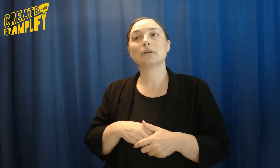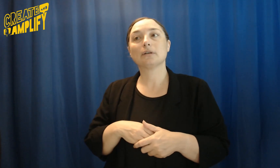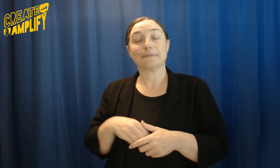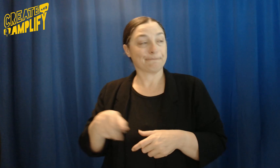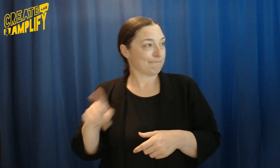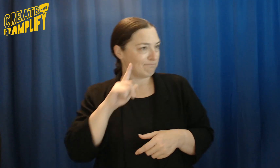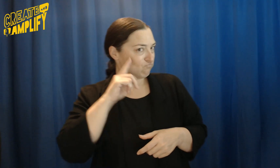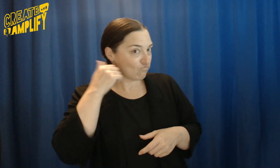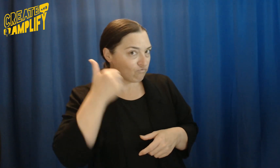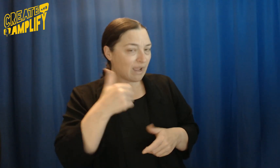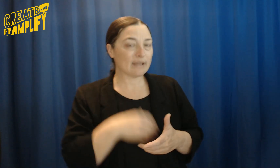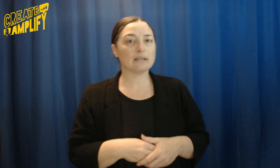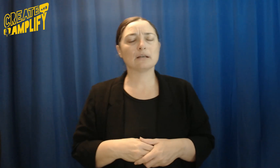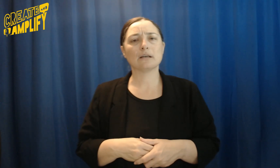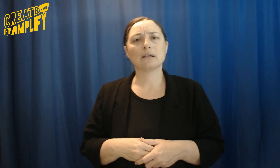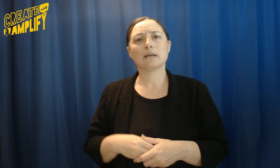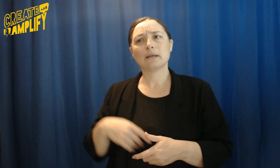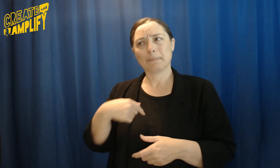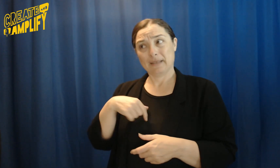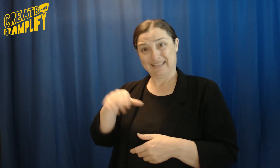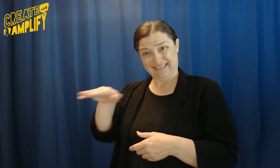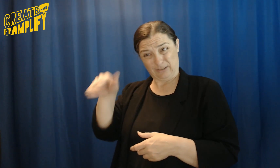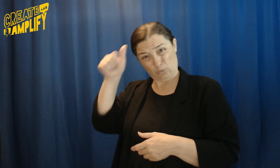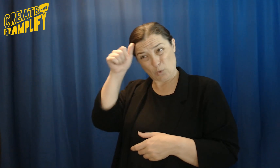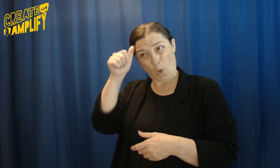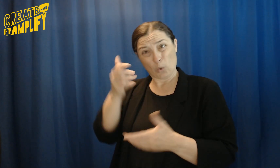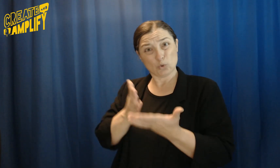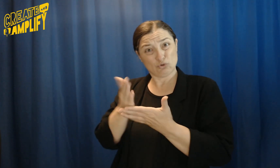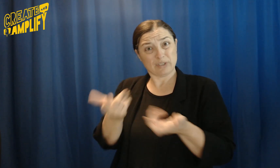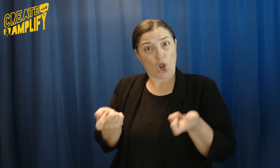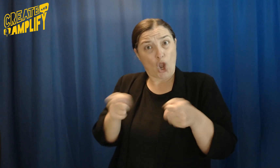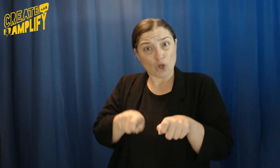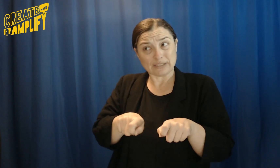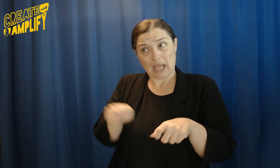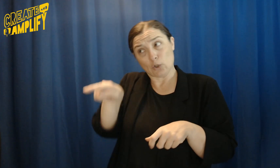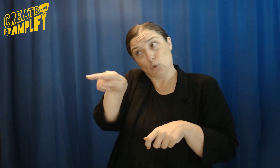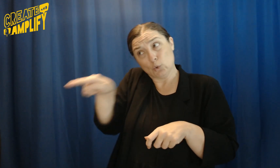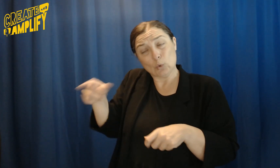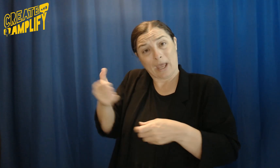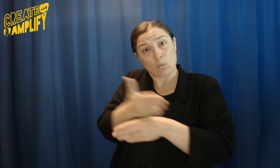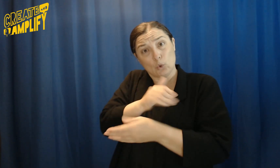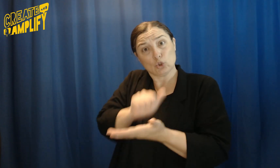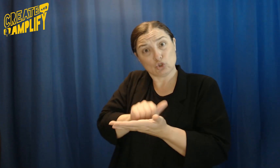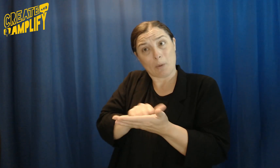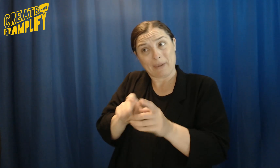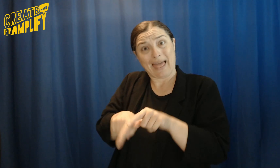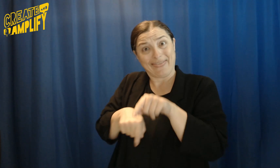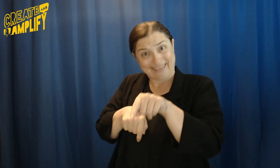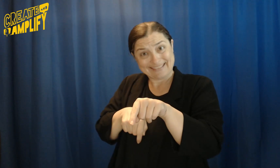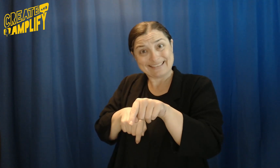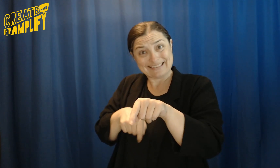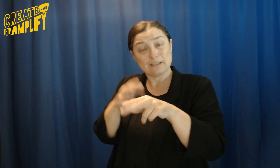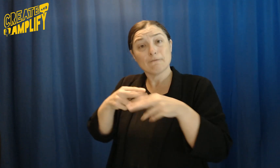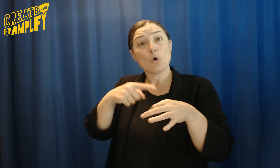that in one of the lockdowns you ran a workshop like this for queer people?" And